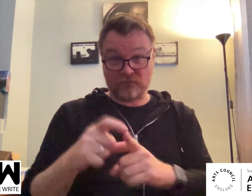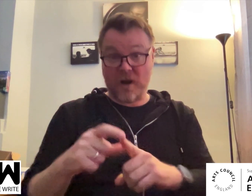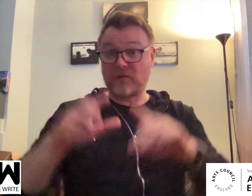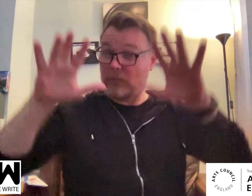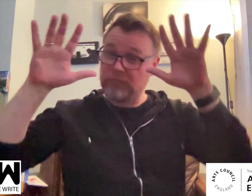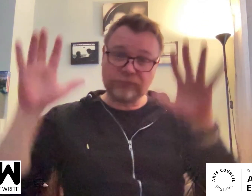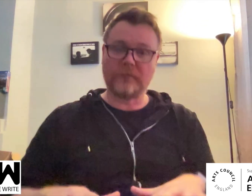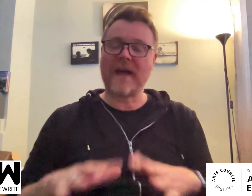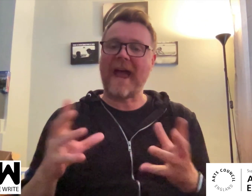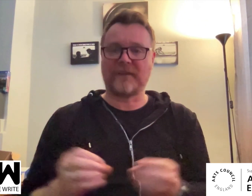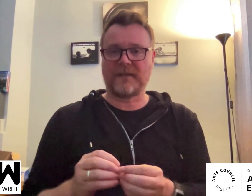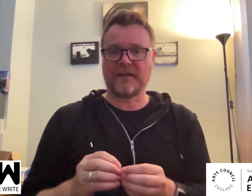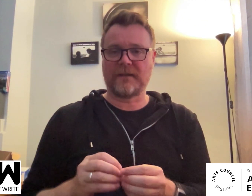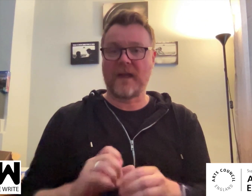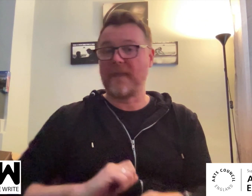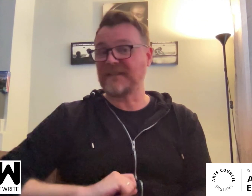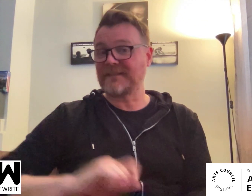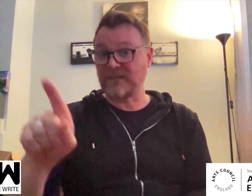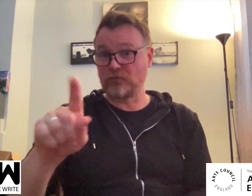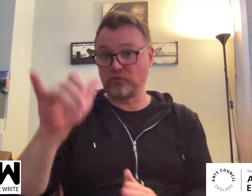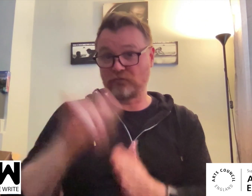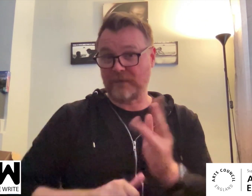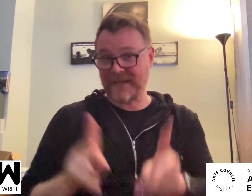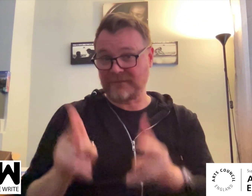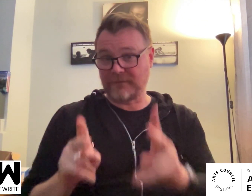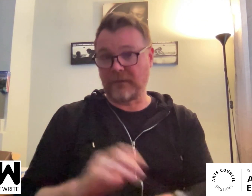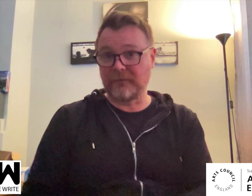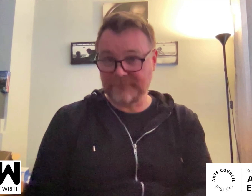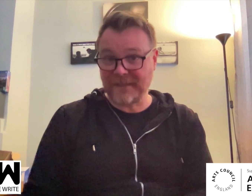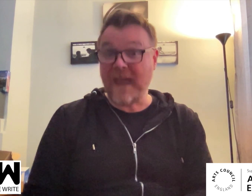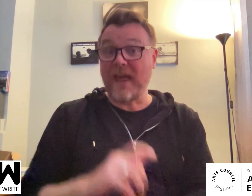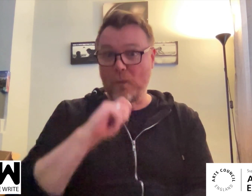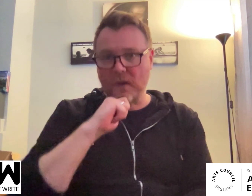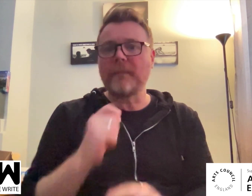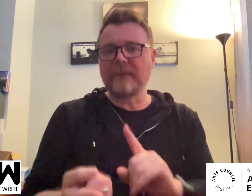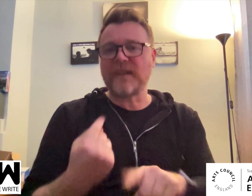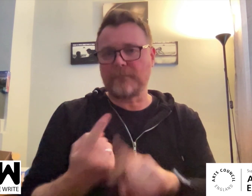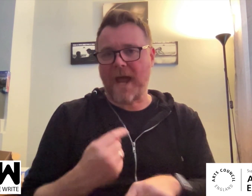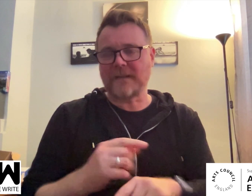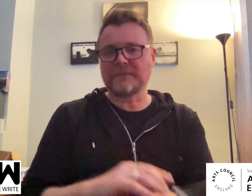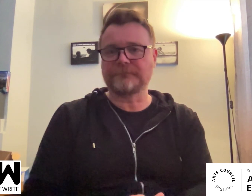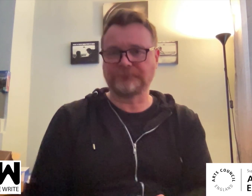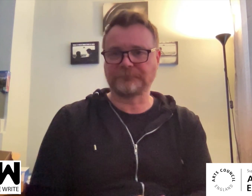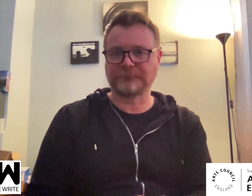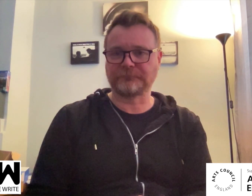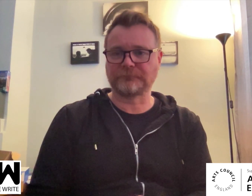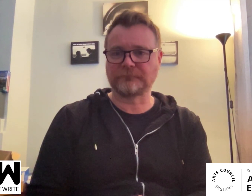first draft is just like a mind dump. You get it all out and send it off to your script editor, and then you will get feedback from your script